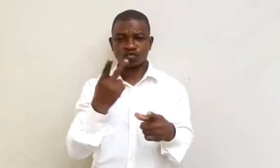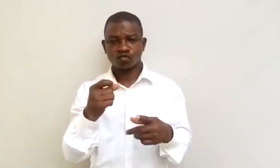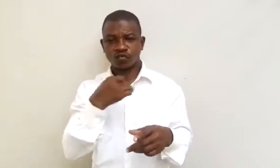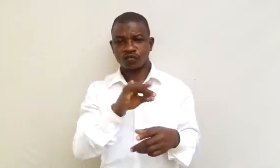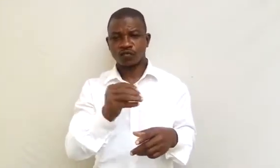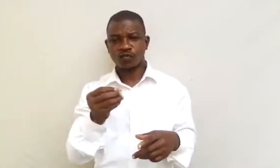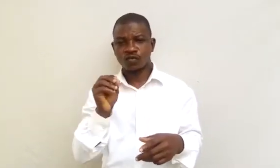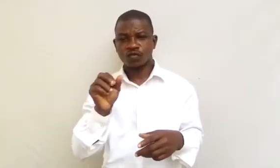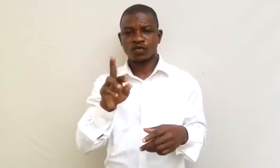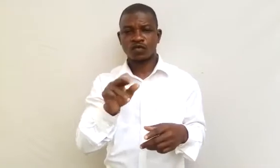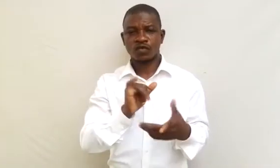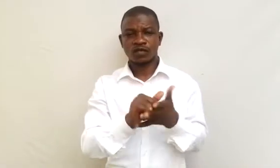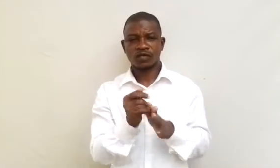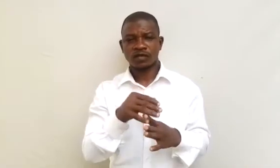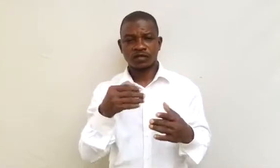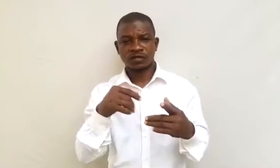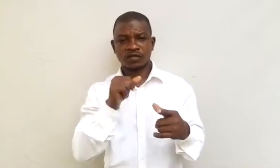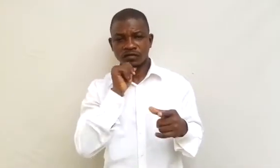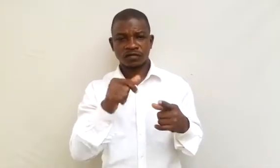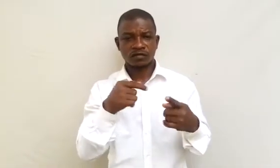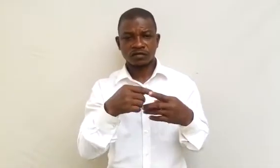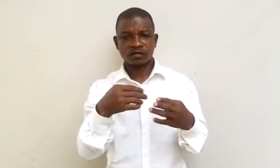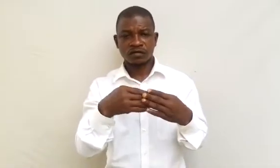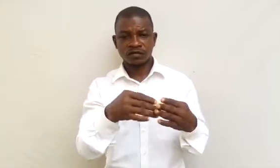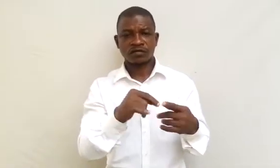that are not closely related.